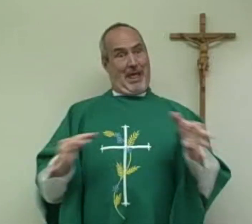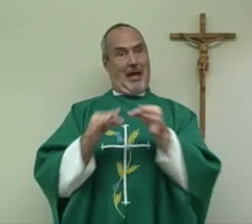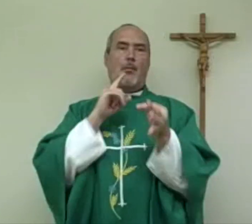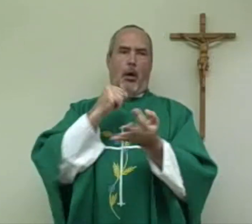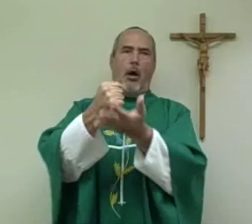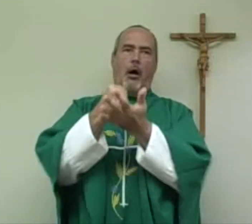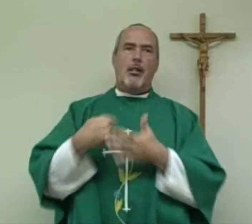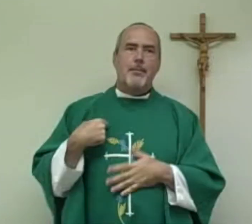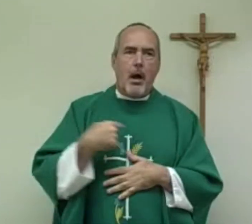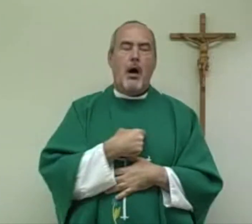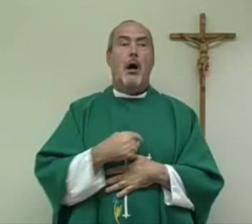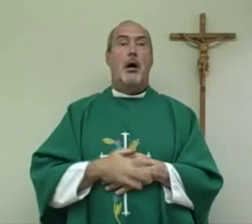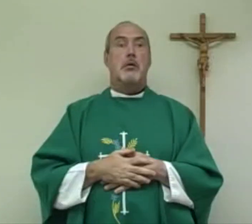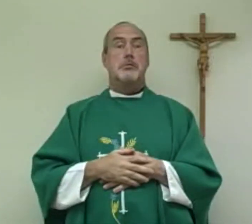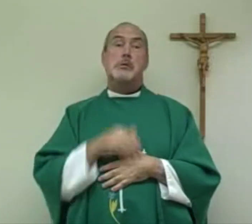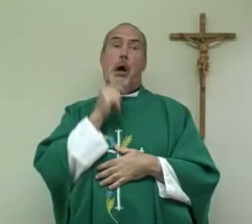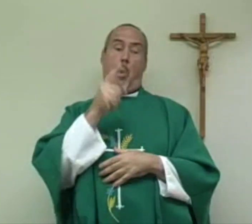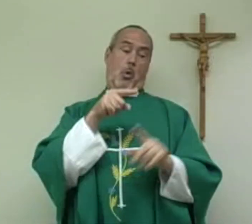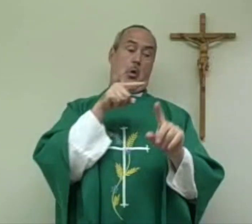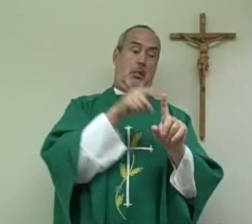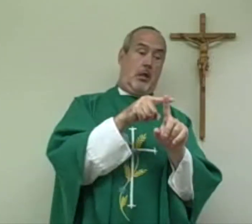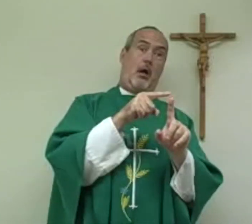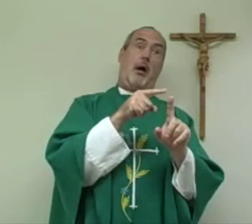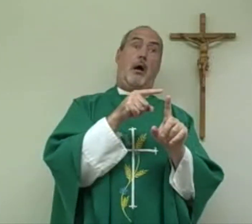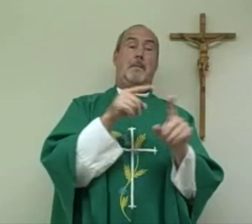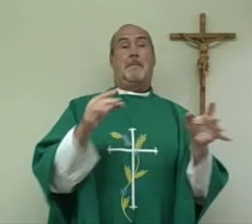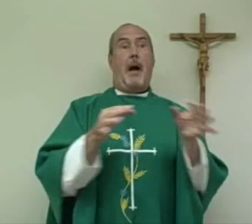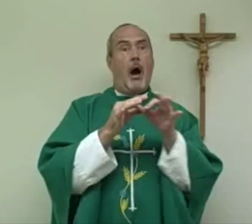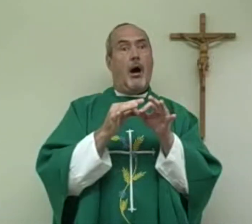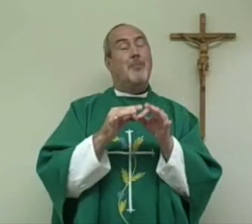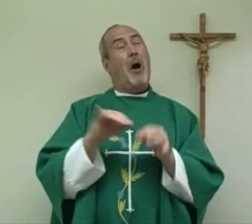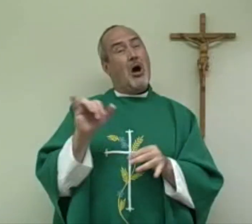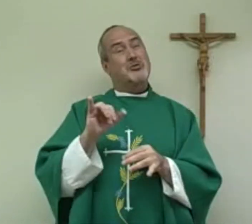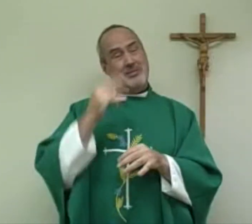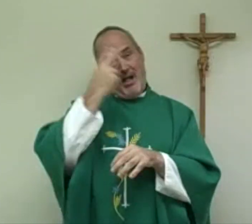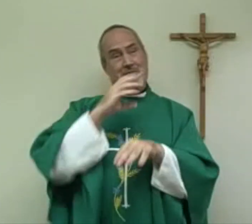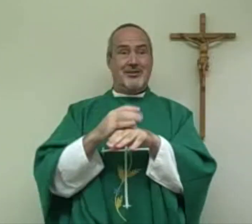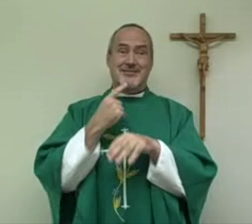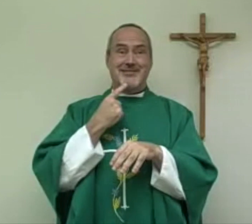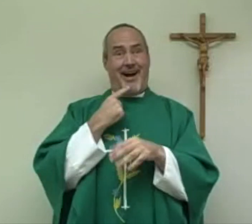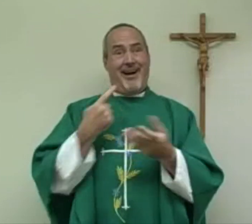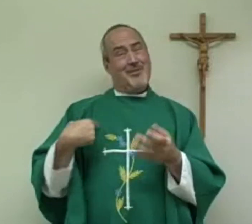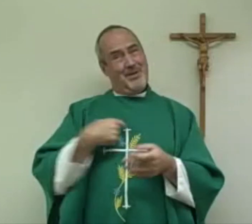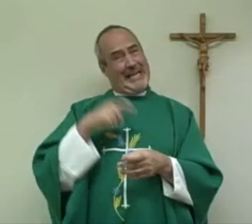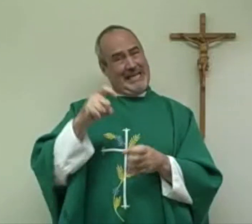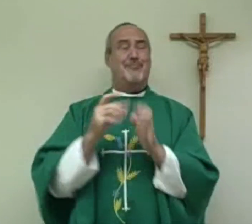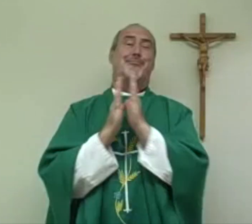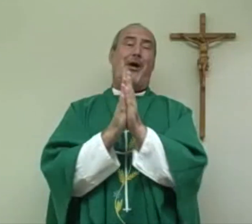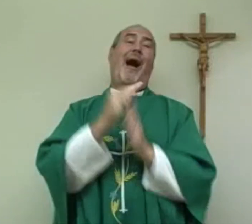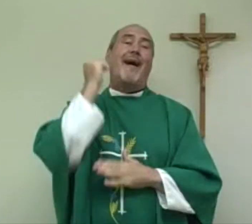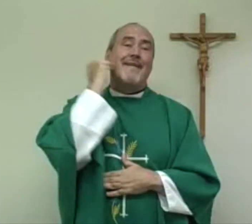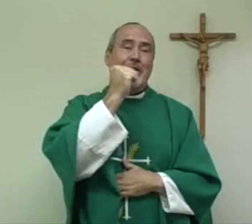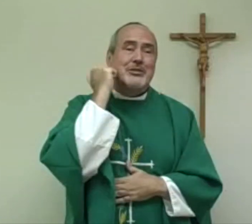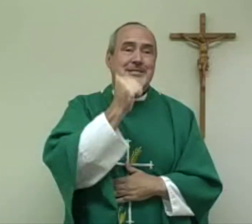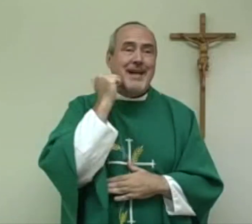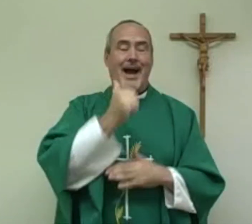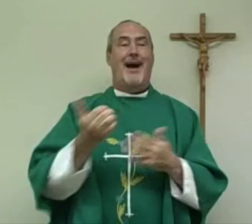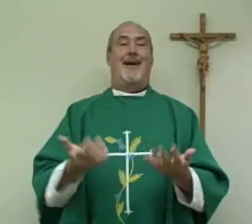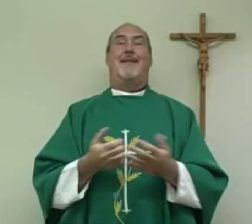more agitated and aggravated. So it shows us that Mass, not just besides Mass, but the